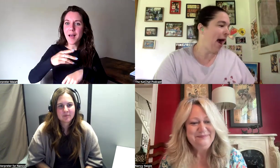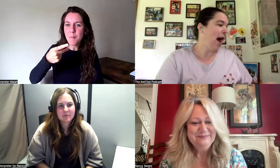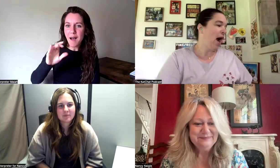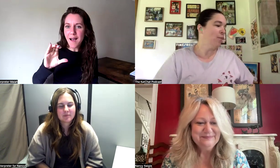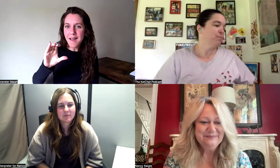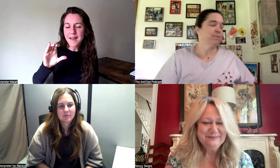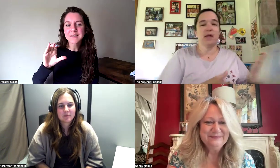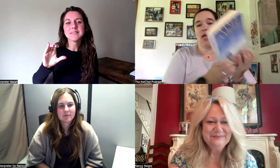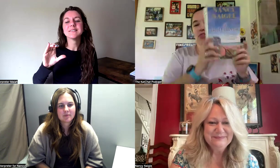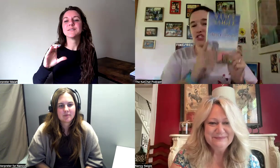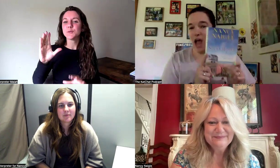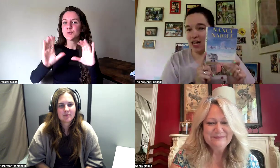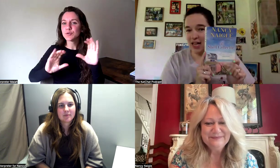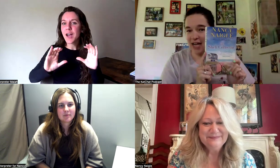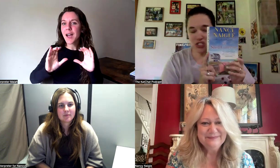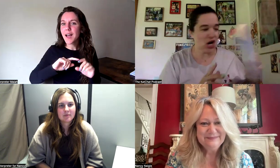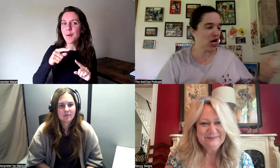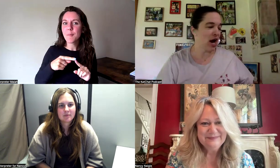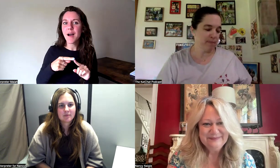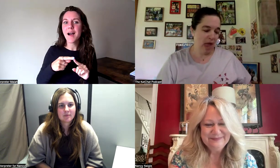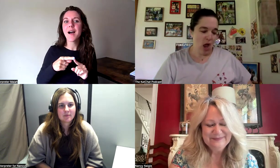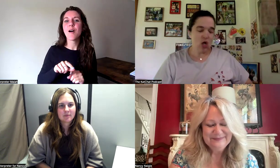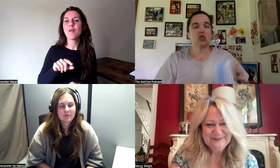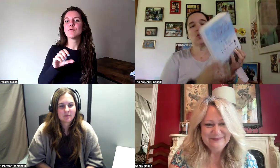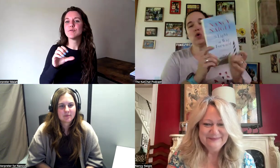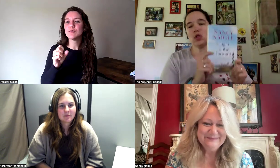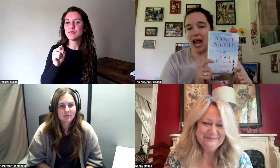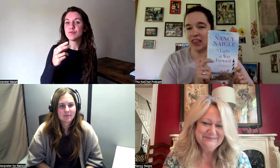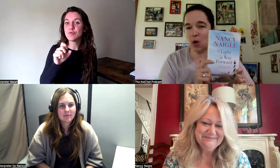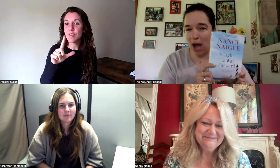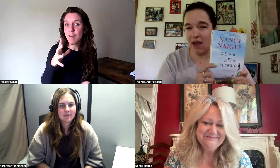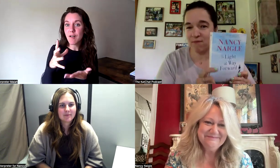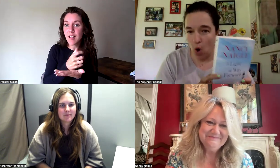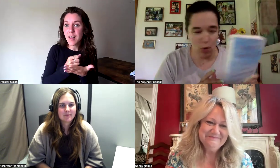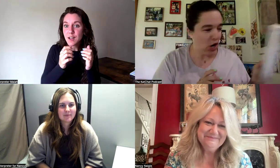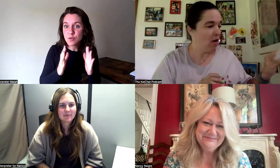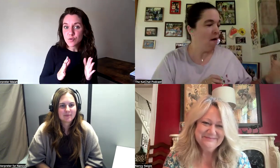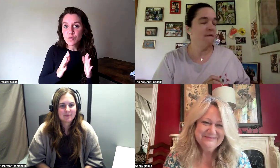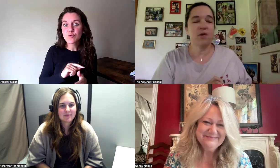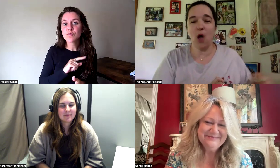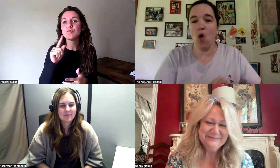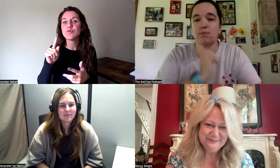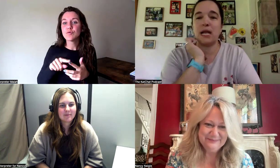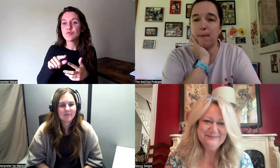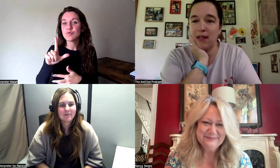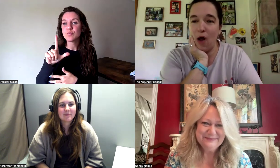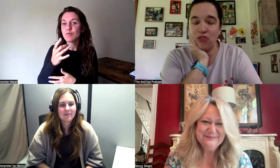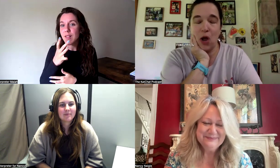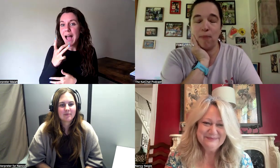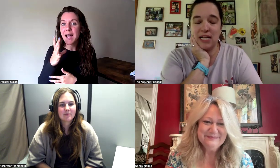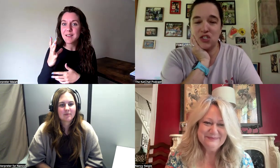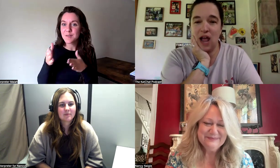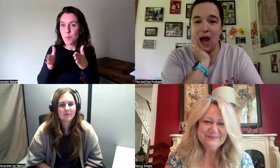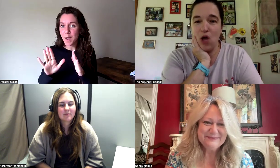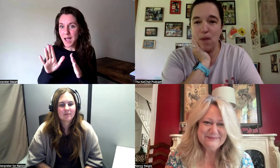talk about the child collector to light the way forward. for those people out